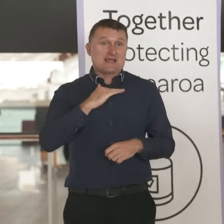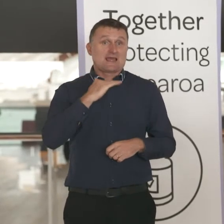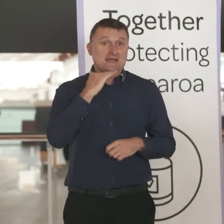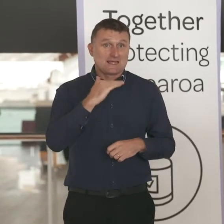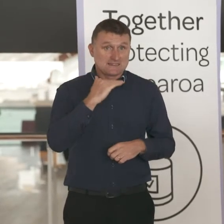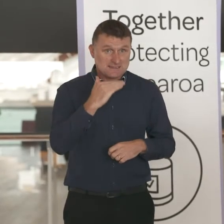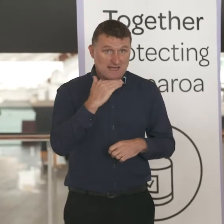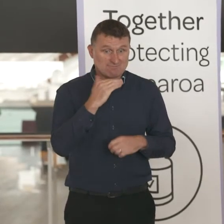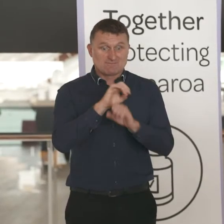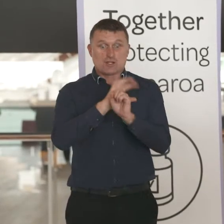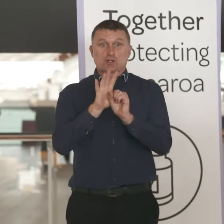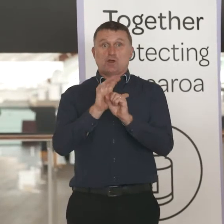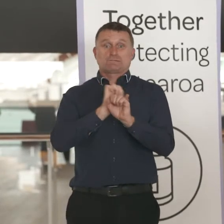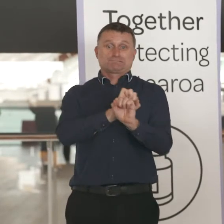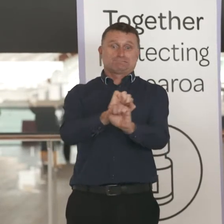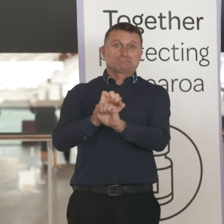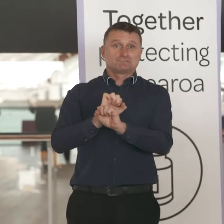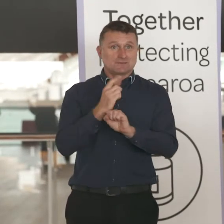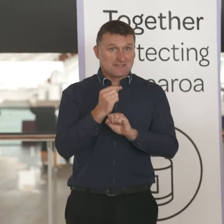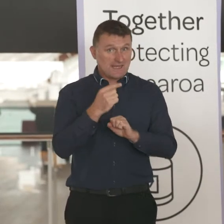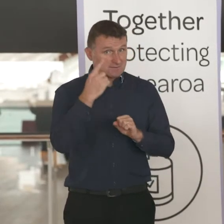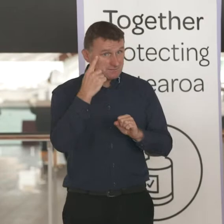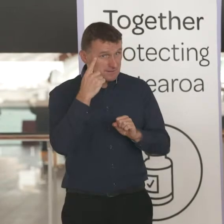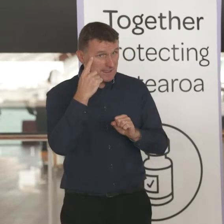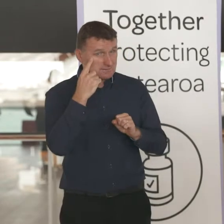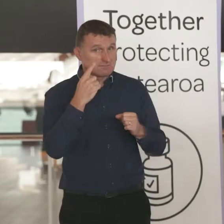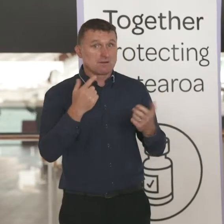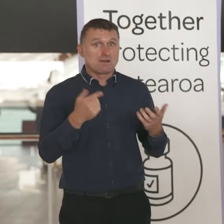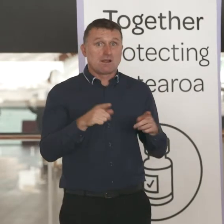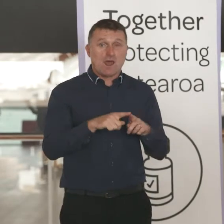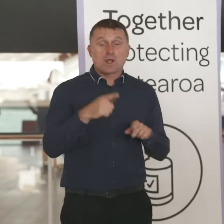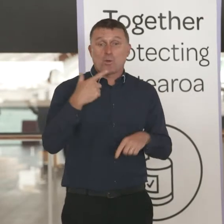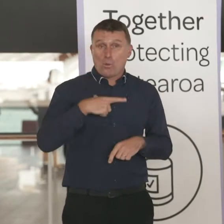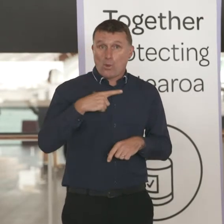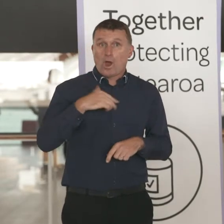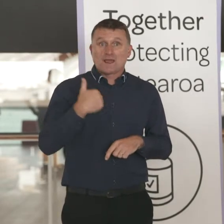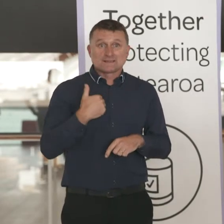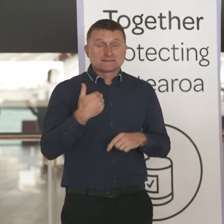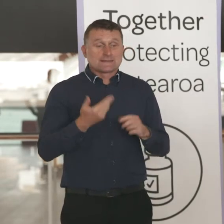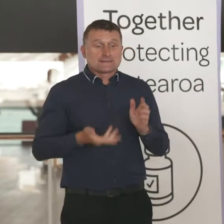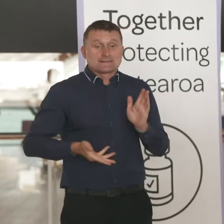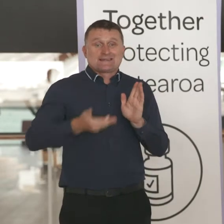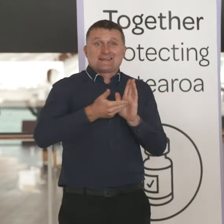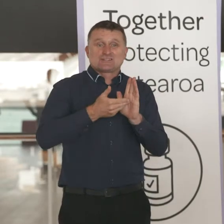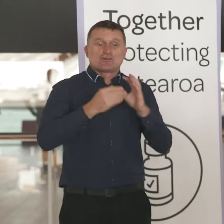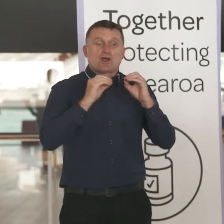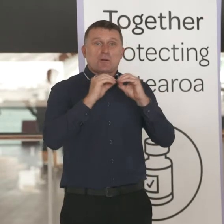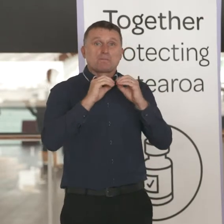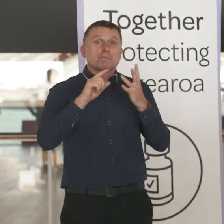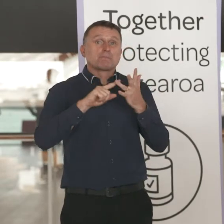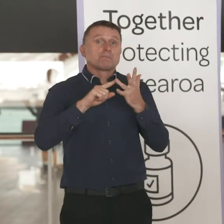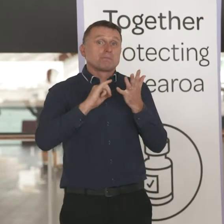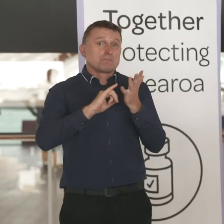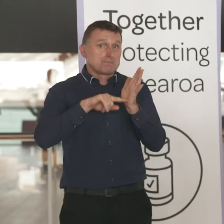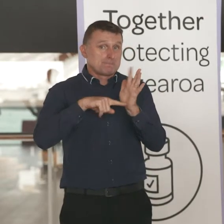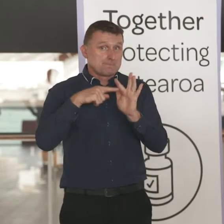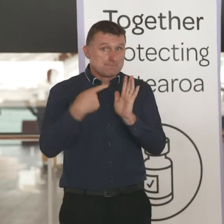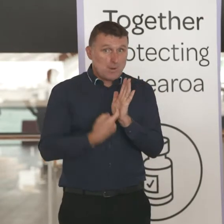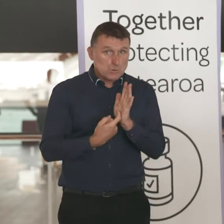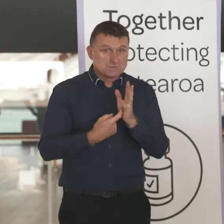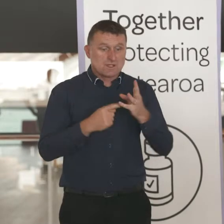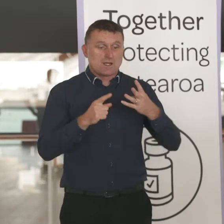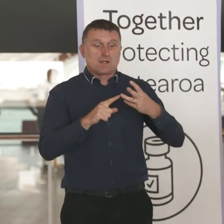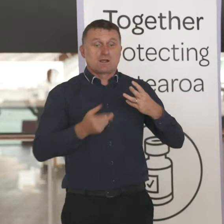2 doses, why you need to get your booster. It's exactly what Helen just said before. The